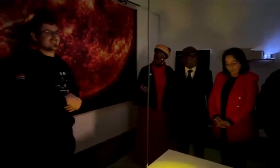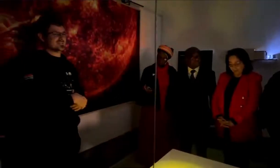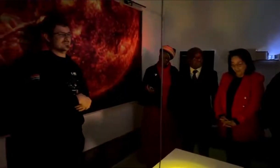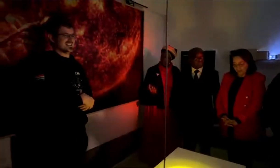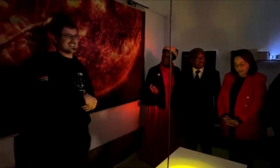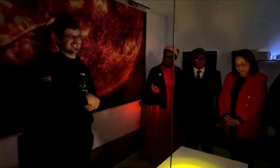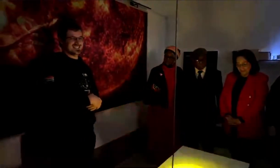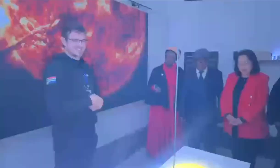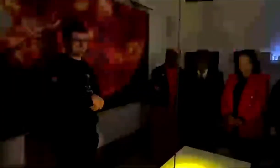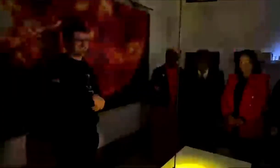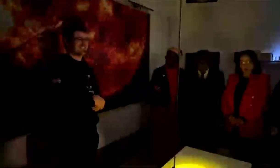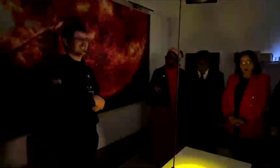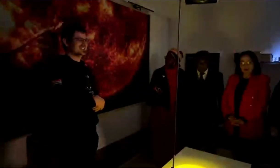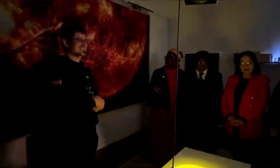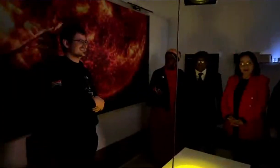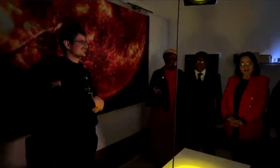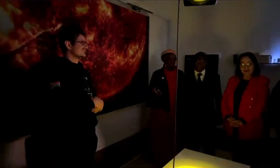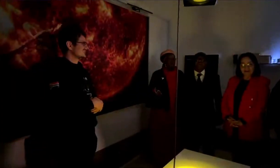Thank you so much.